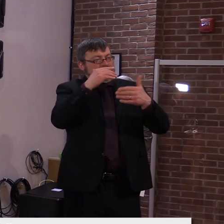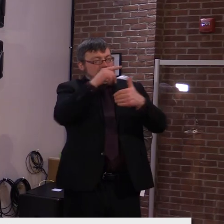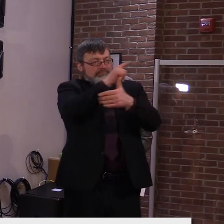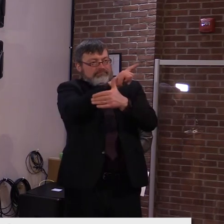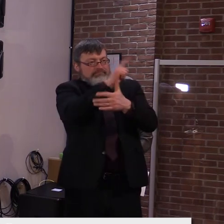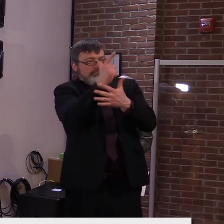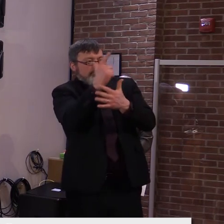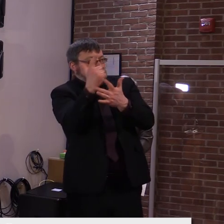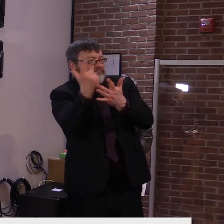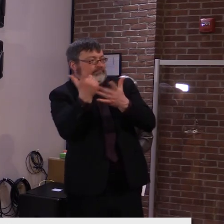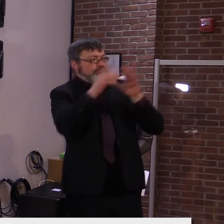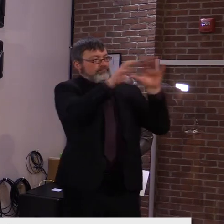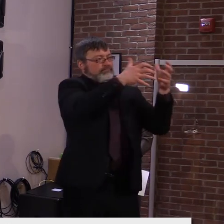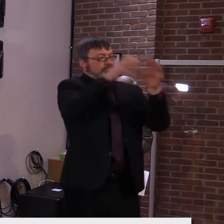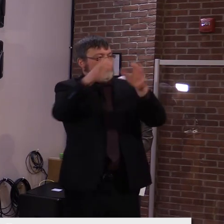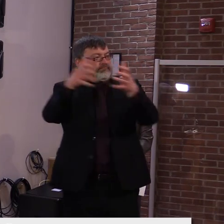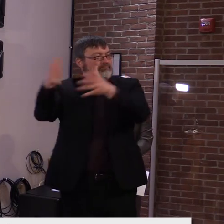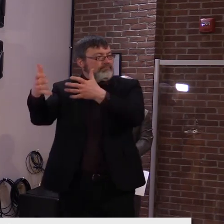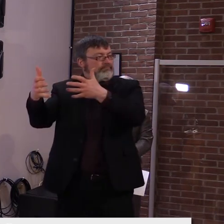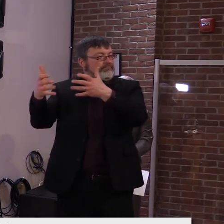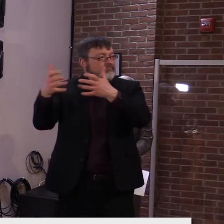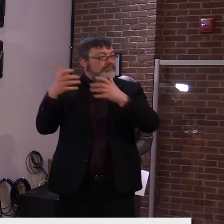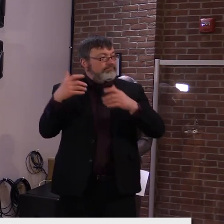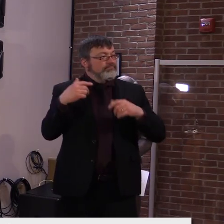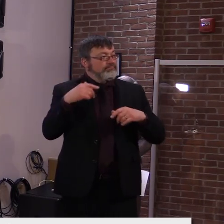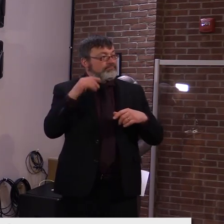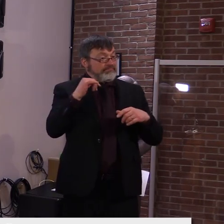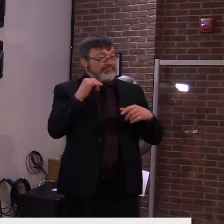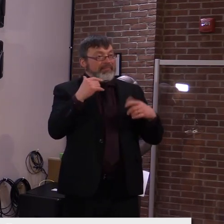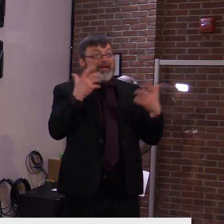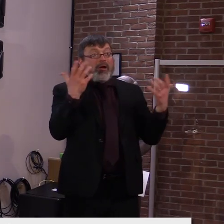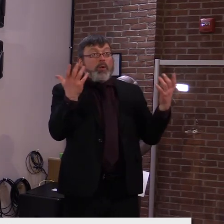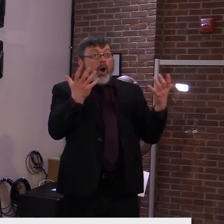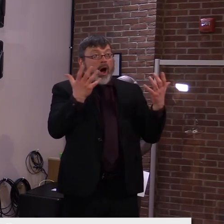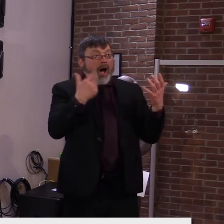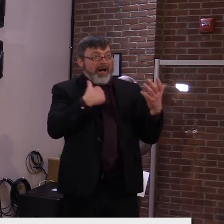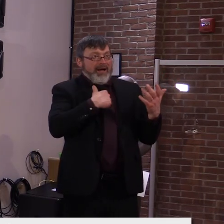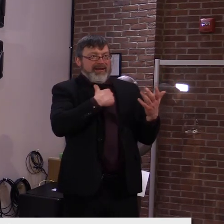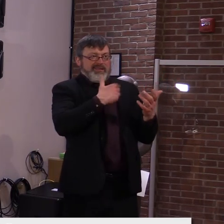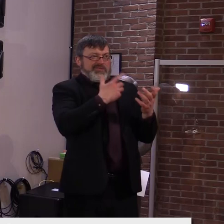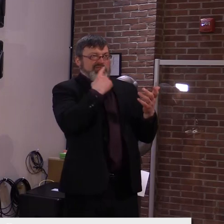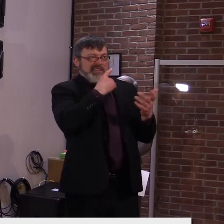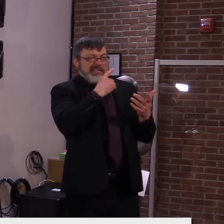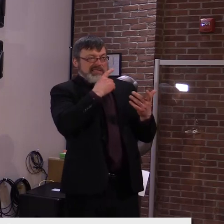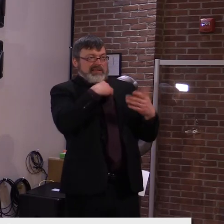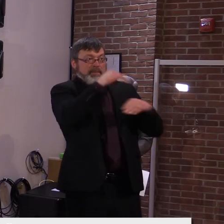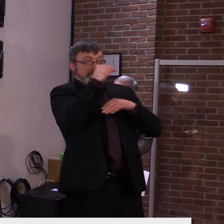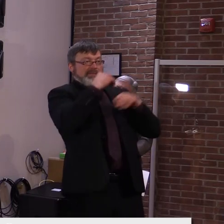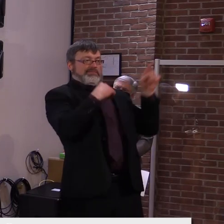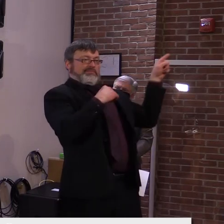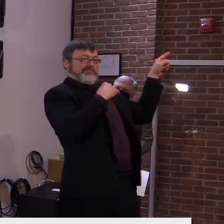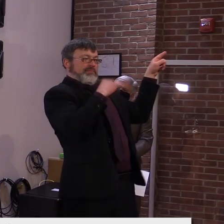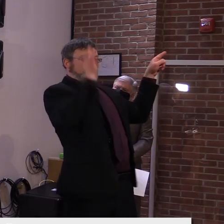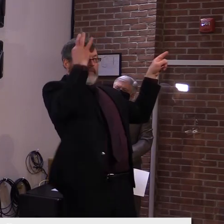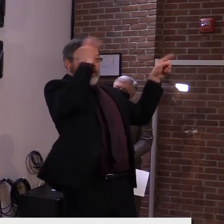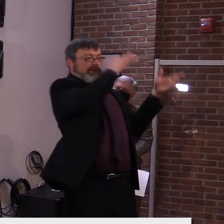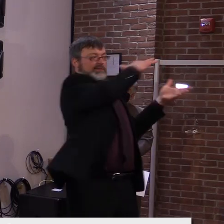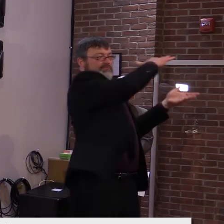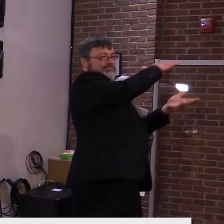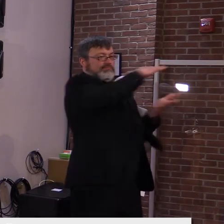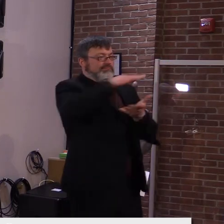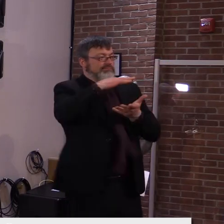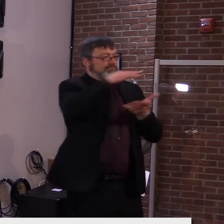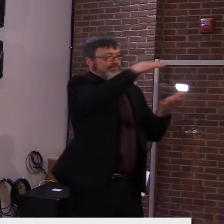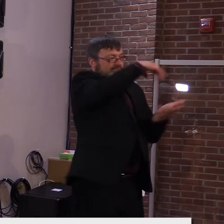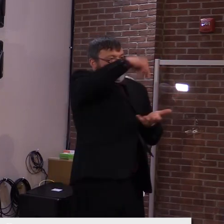We have to adhere to the supply that we're receiving, and we have to make these decisions based on our priority. And we do this by the data and the science.